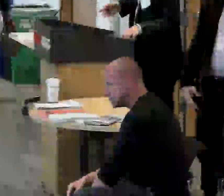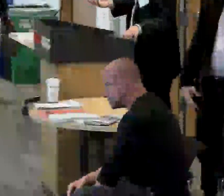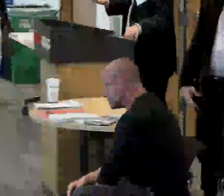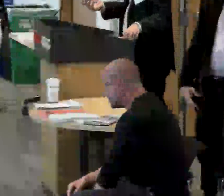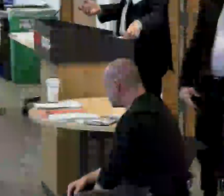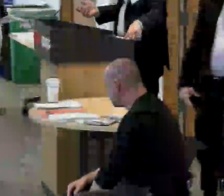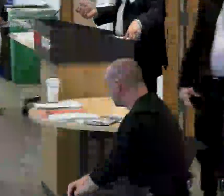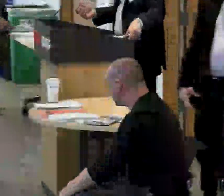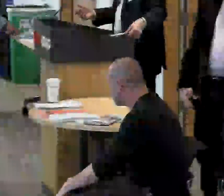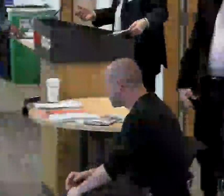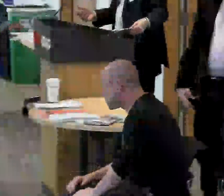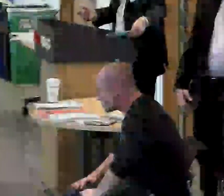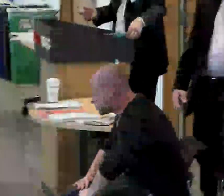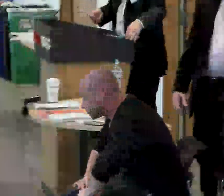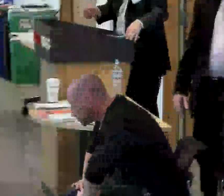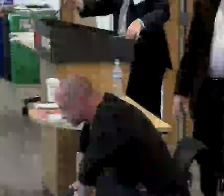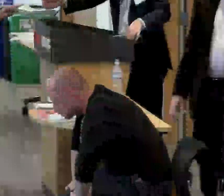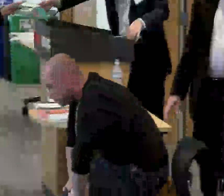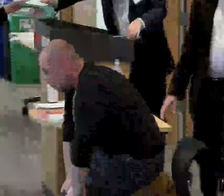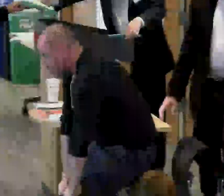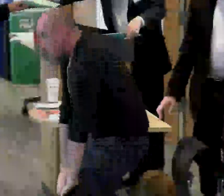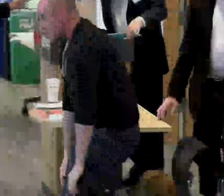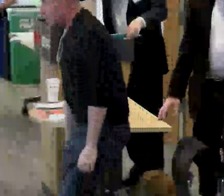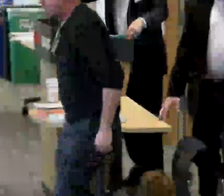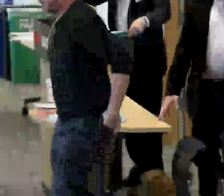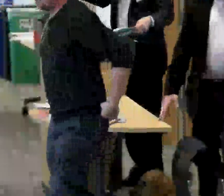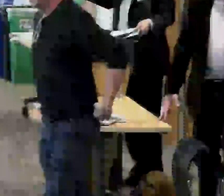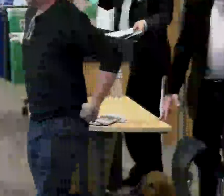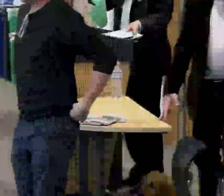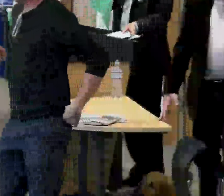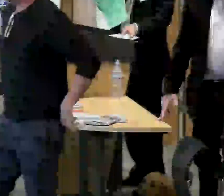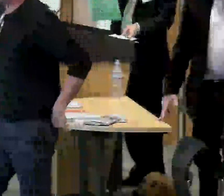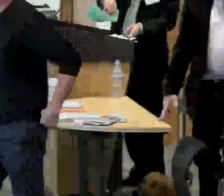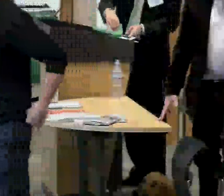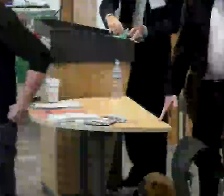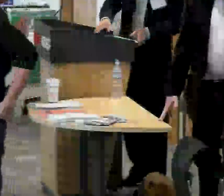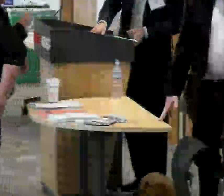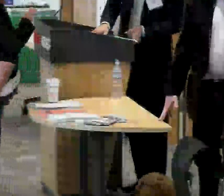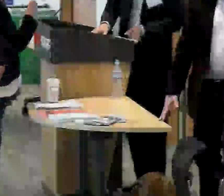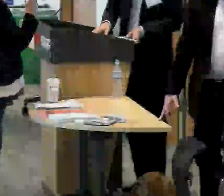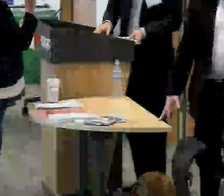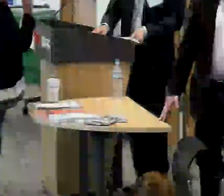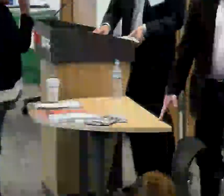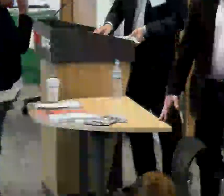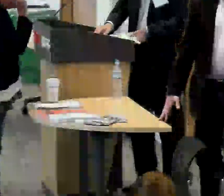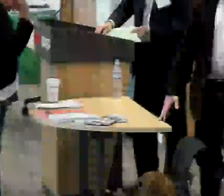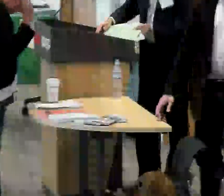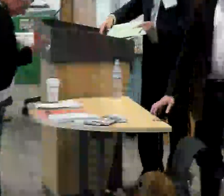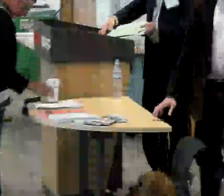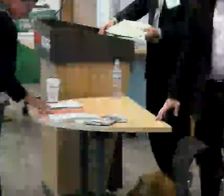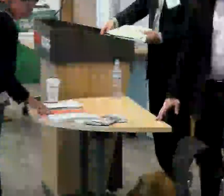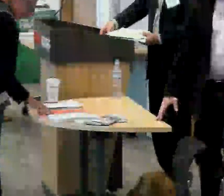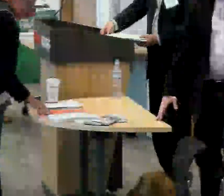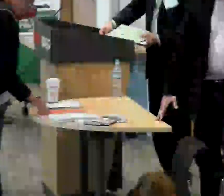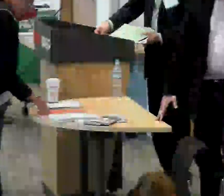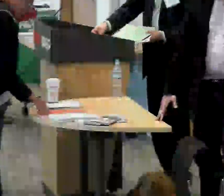I'll take that for you. It's just indicating more than we. Thank you. That was great. I appreciate that. Yeah.